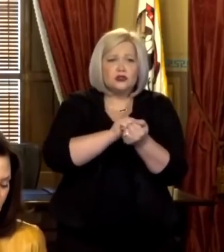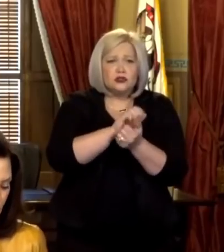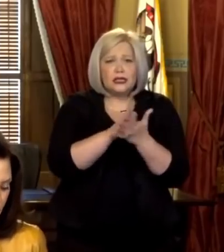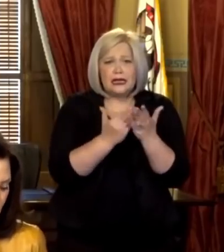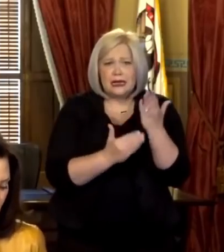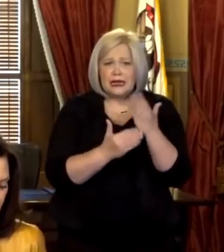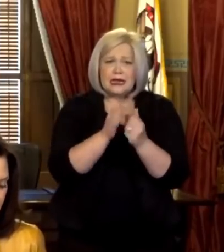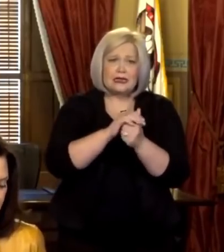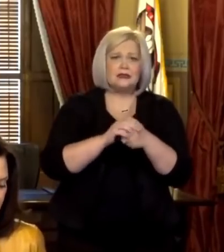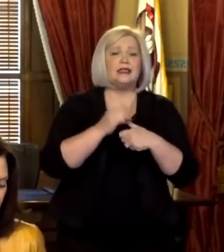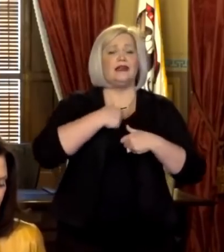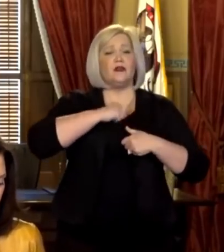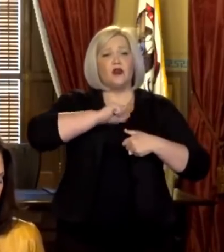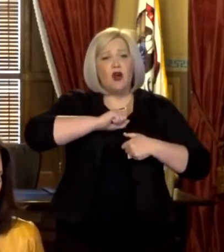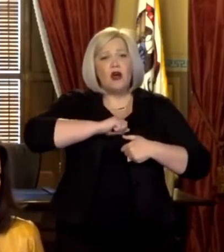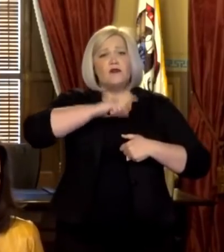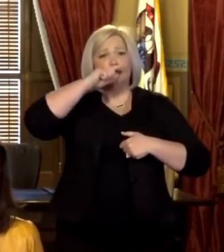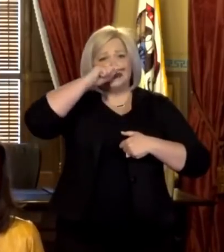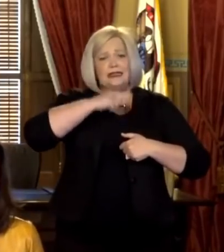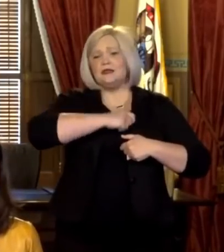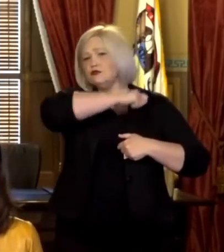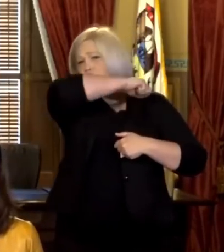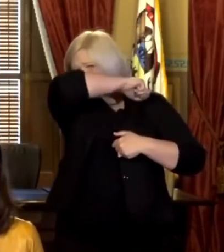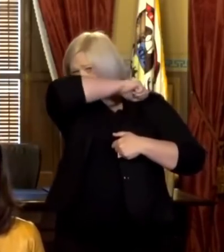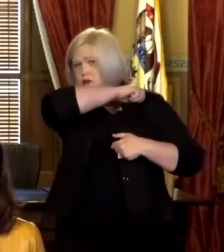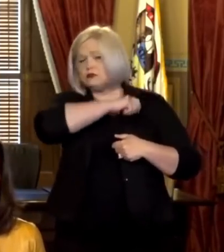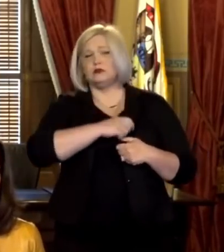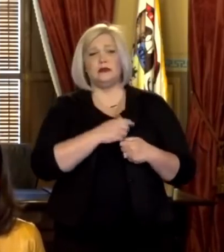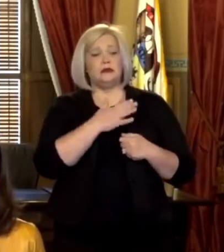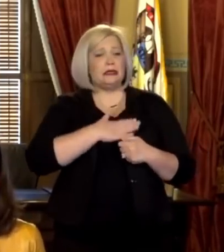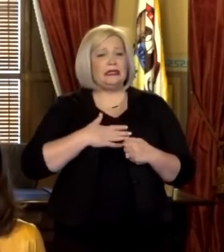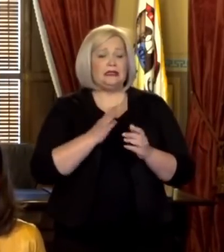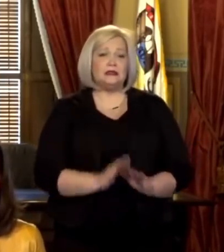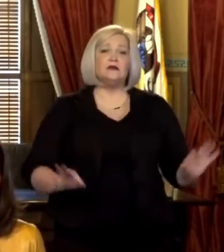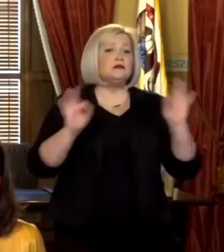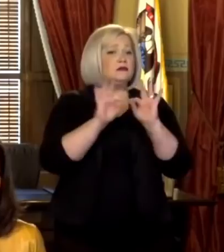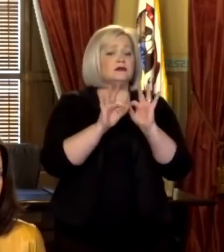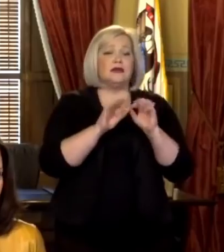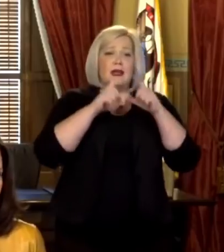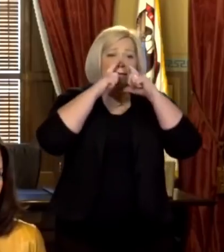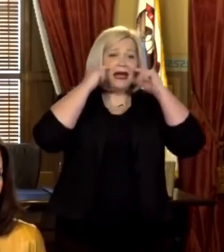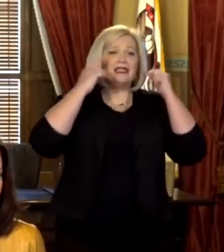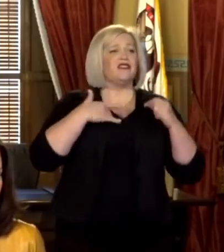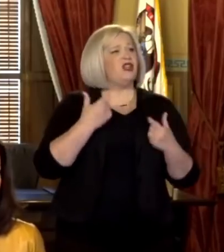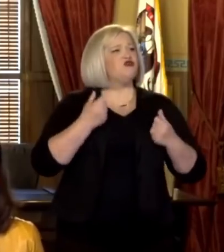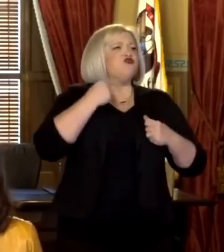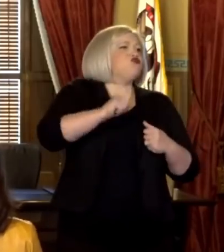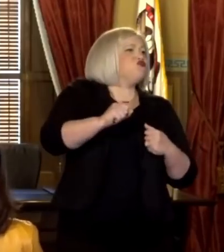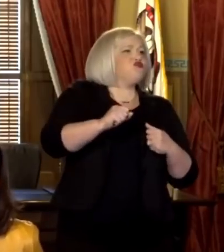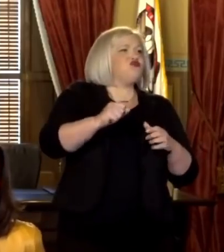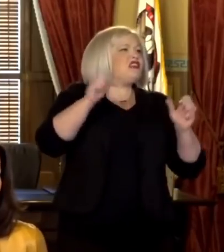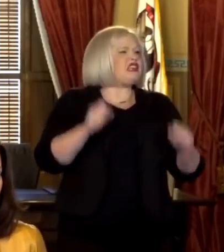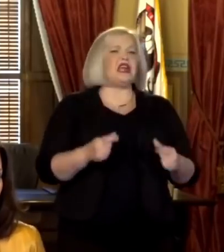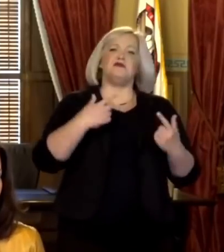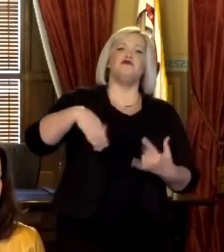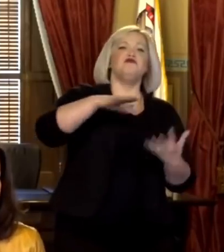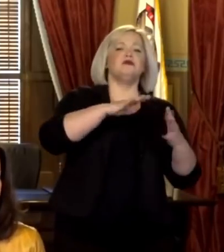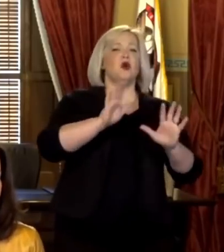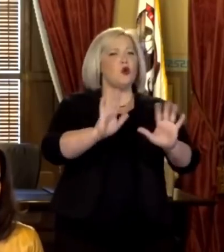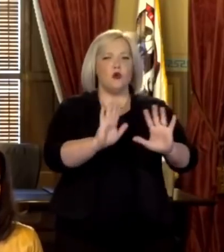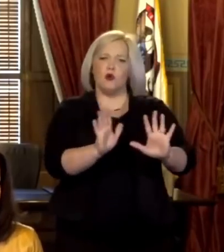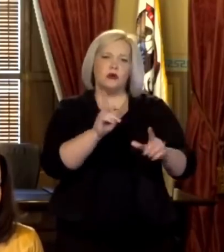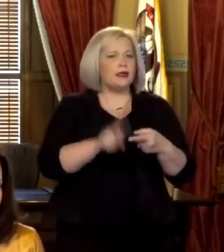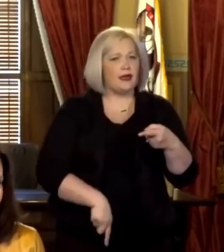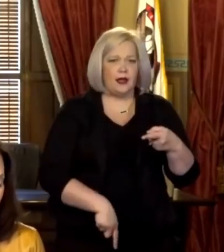into the crook of your arm. It's crucial that just wearing a mask doesn't give you a false sense of security and you think that you can resume normal